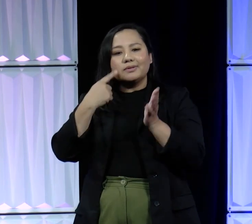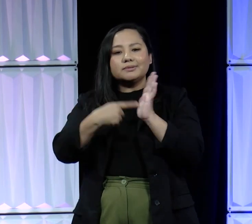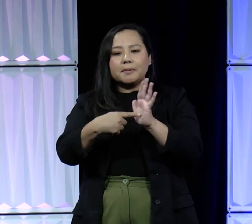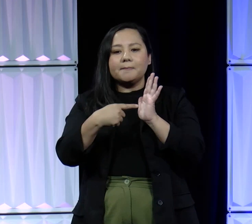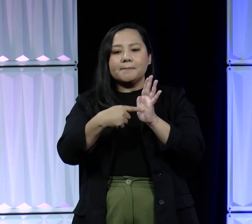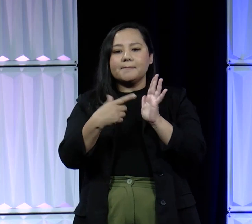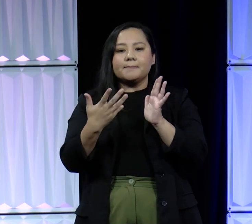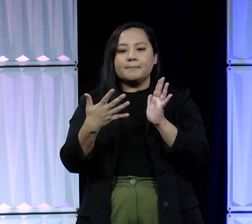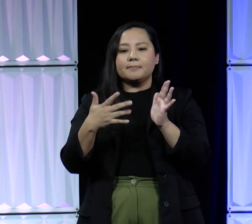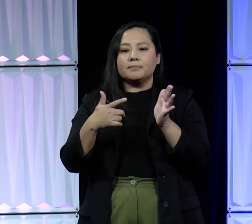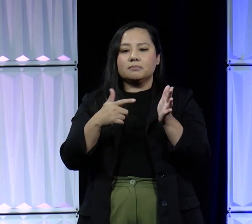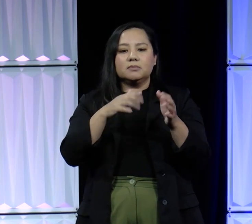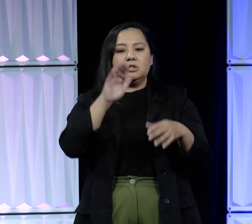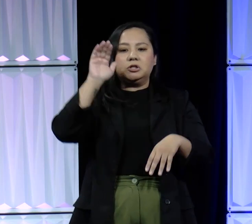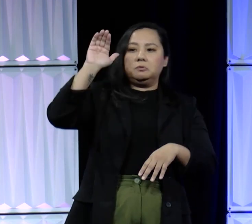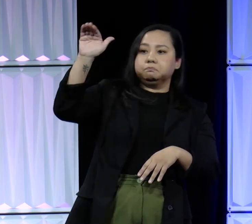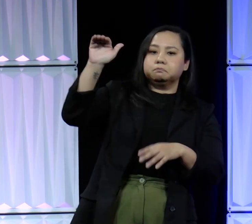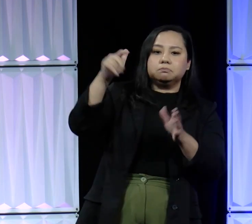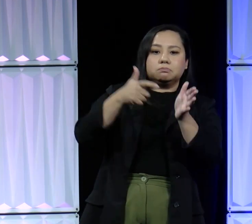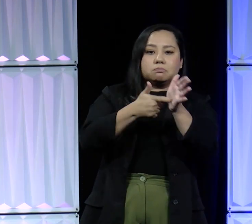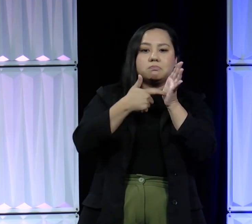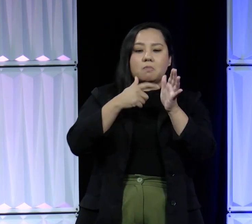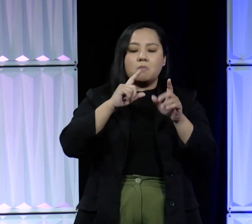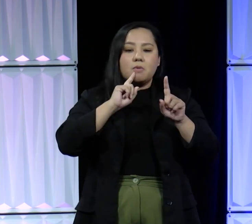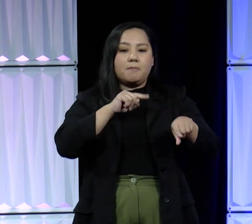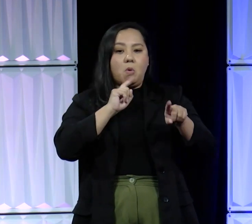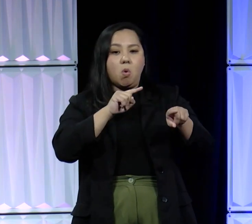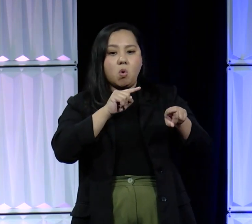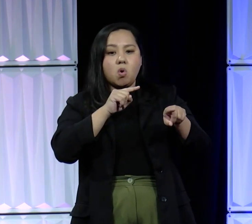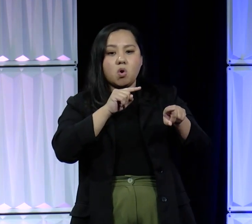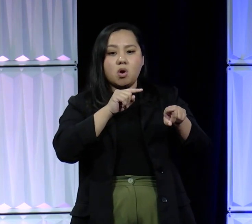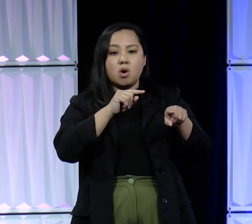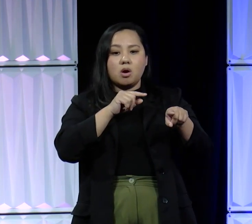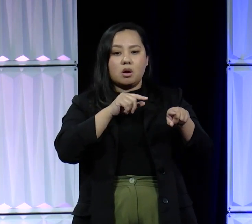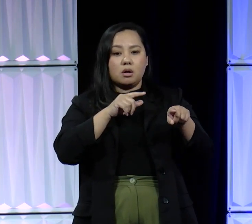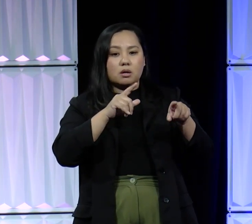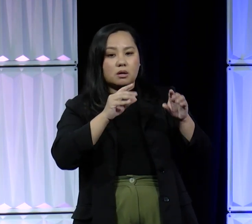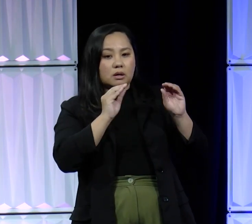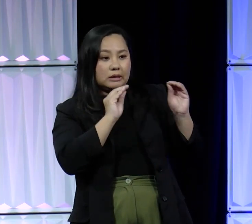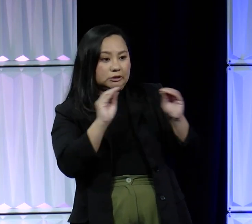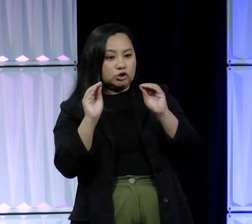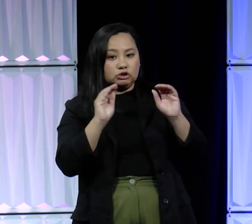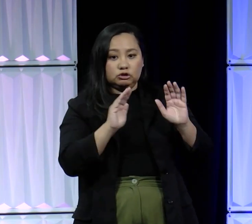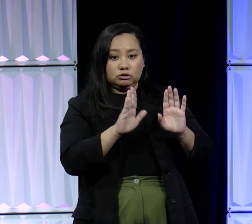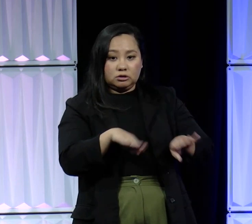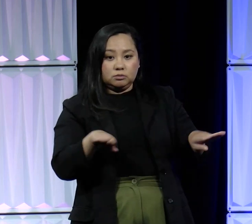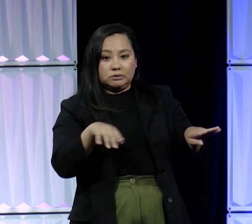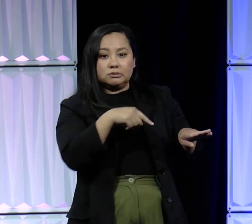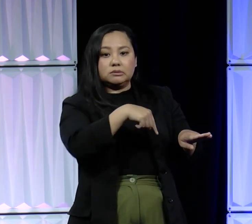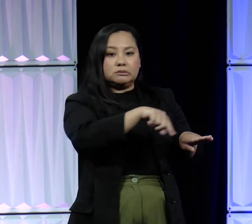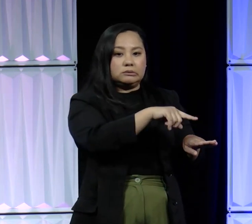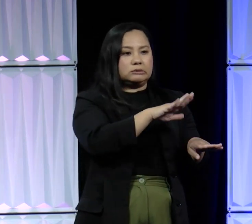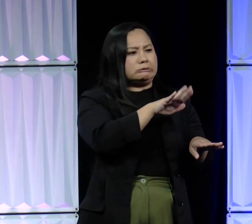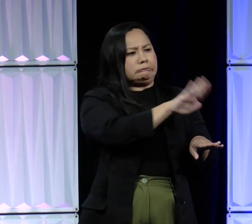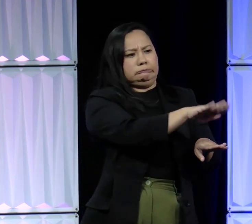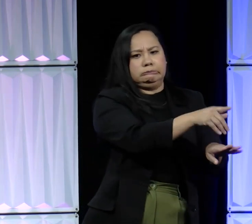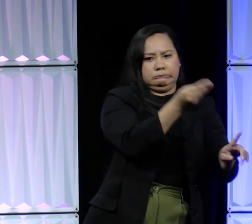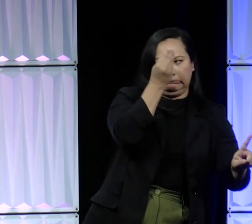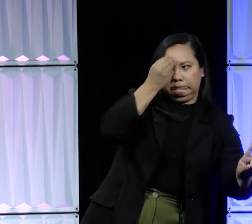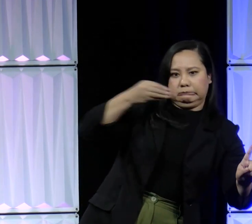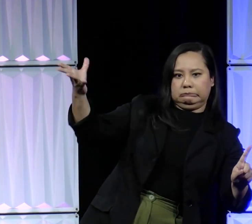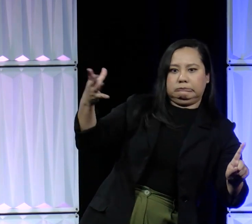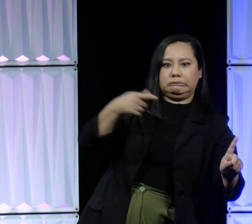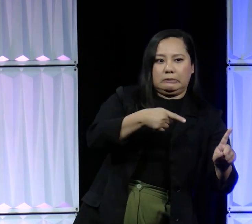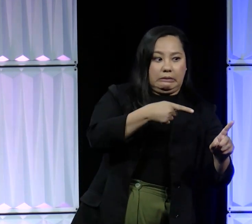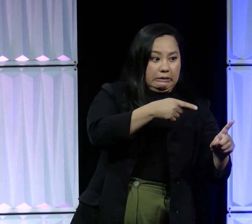education programs in school which are focused on teaching children to report forbidden acts, offender management, diversion programs for